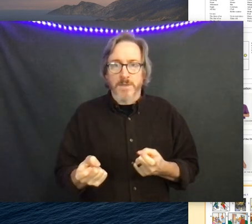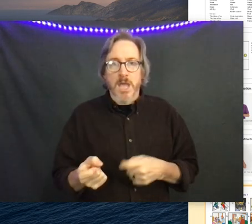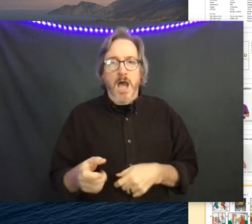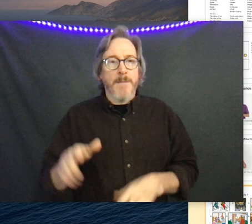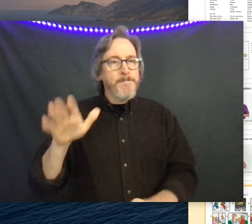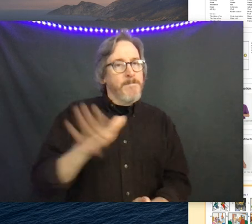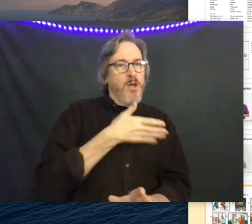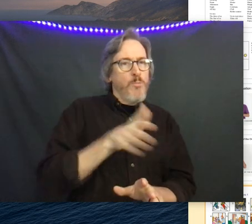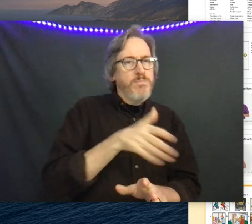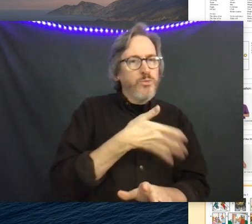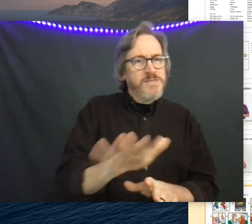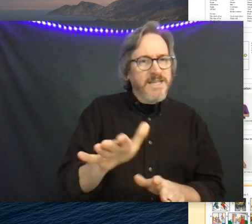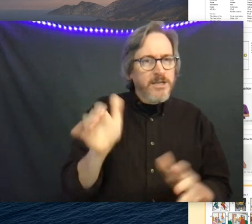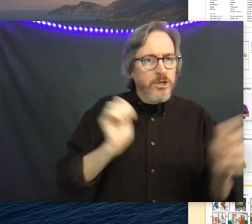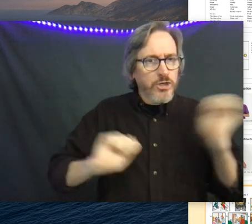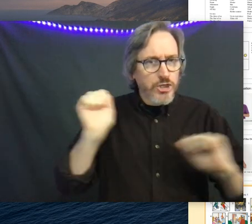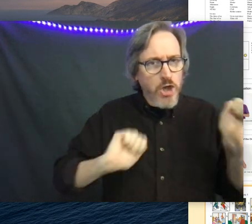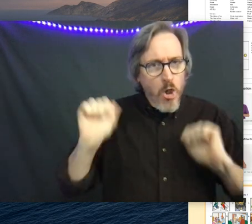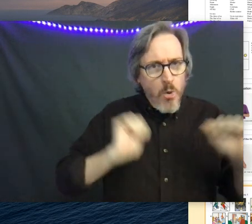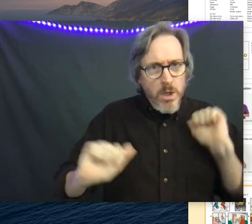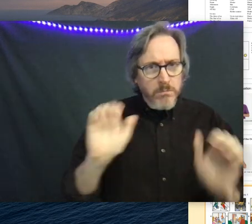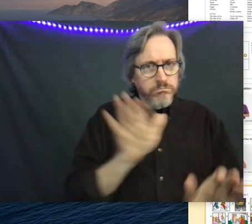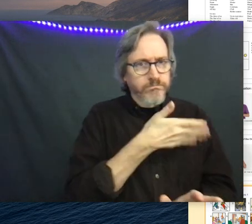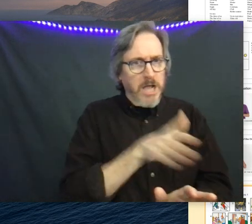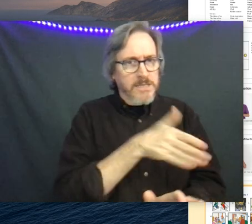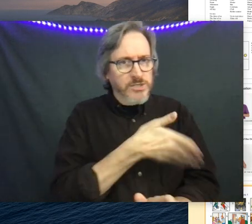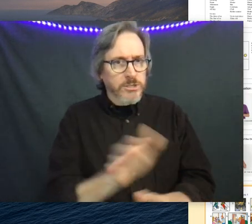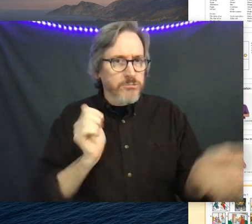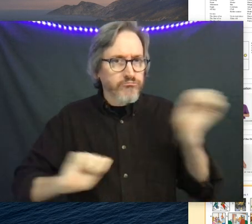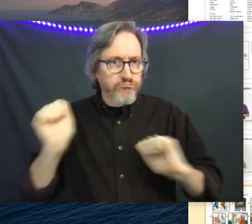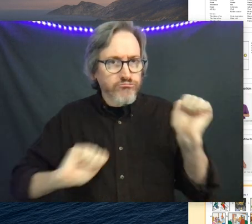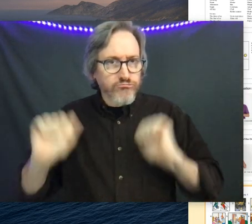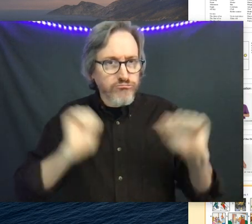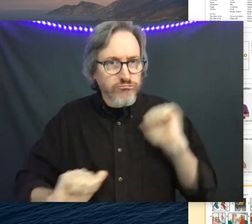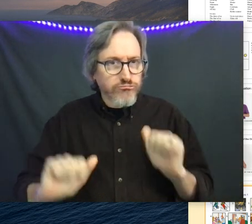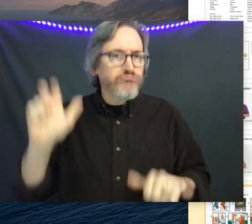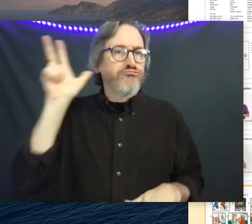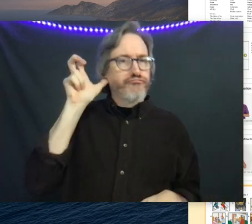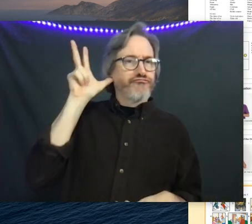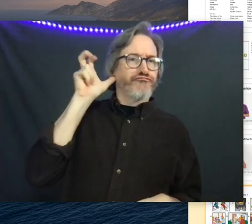Pandemic. Music show, concert,